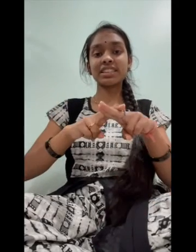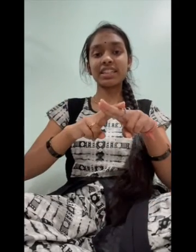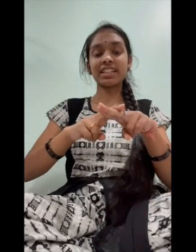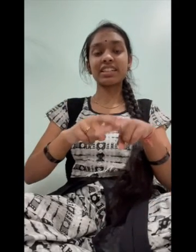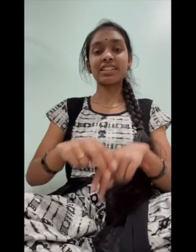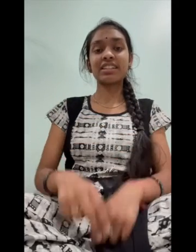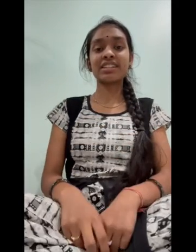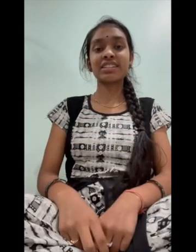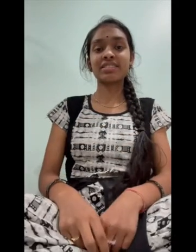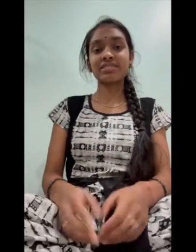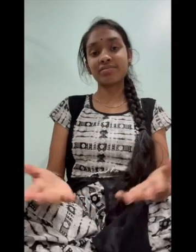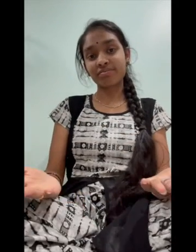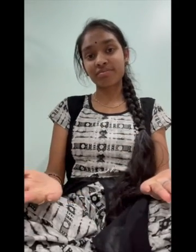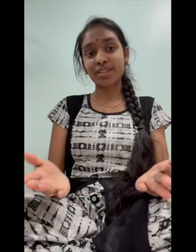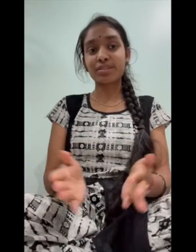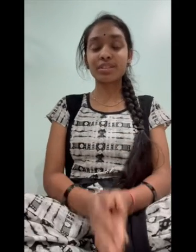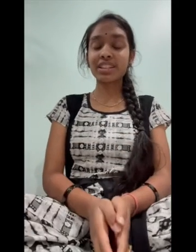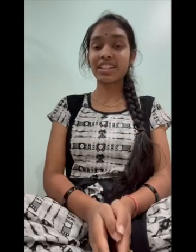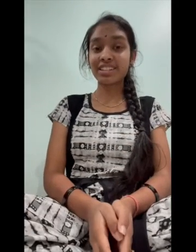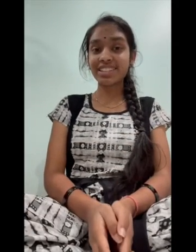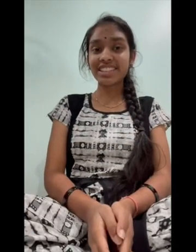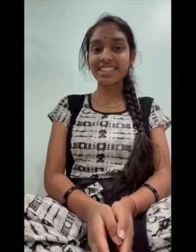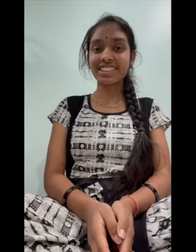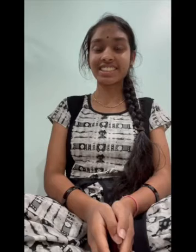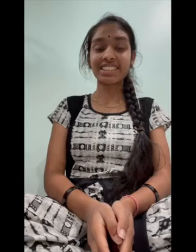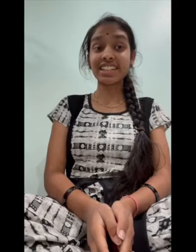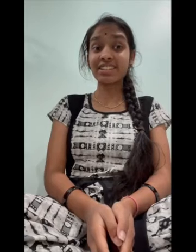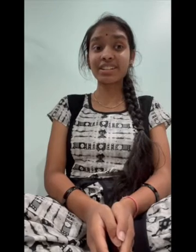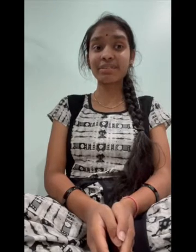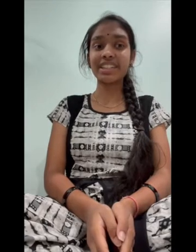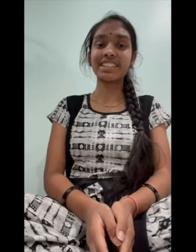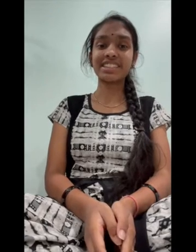sit. We're getting our sentences and our commands.